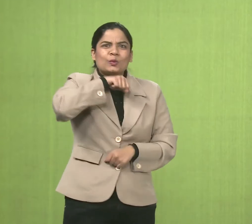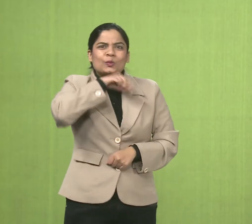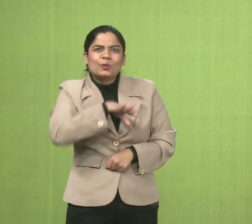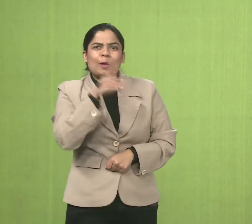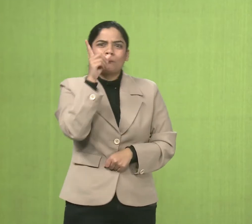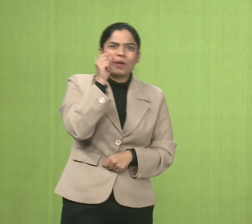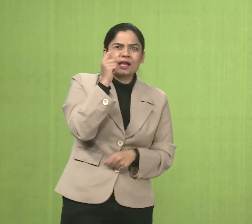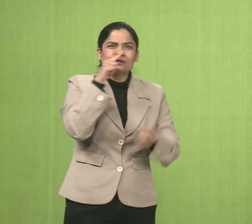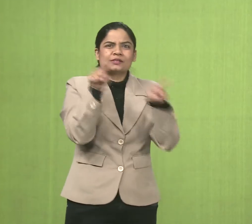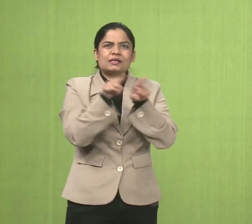the middle age,